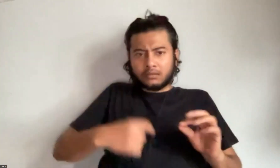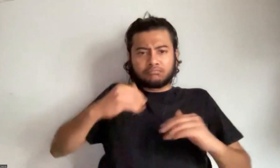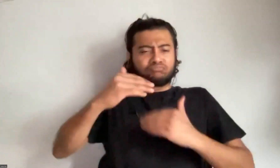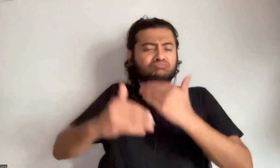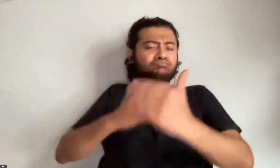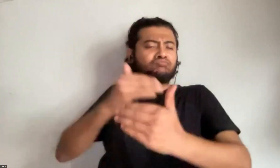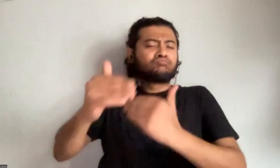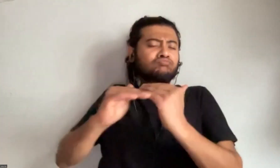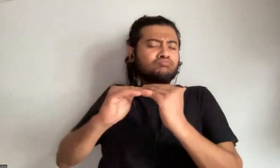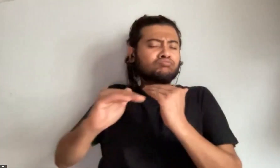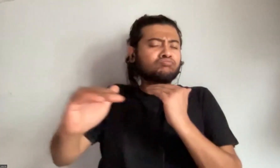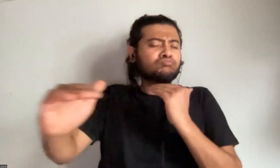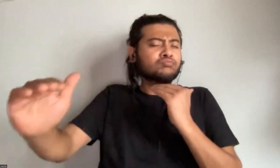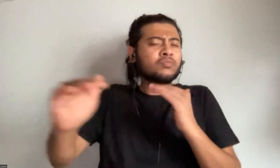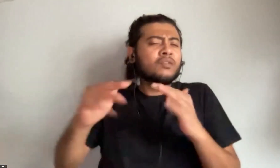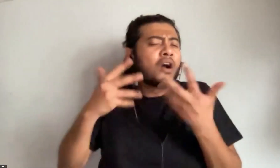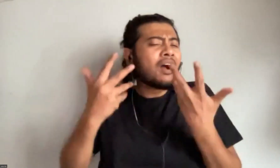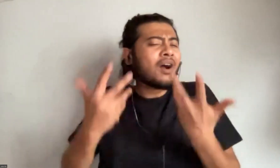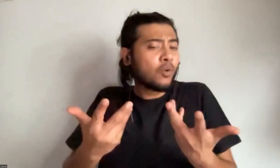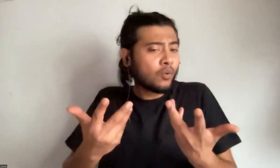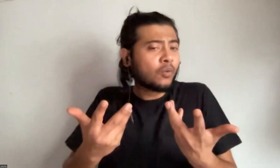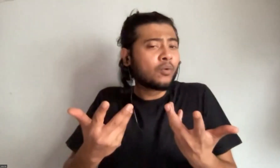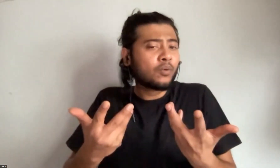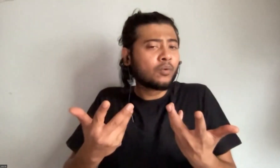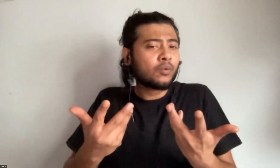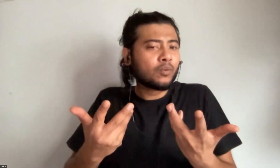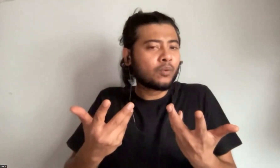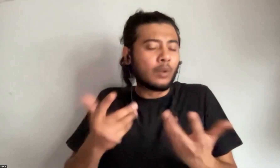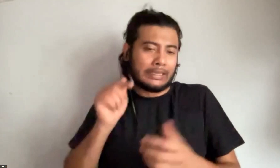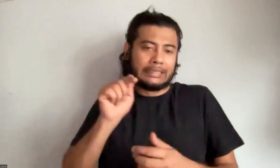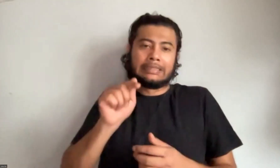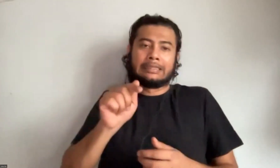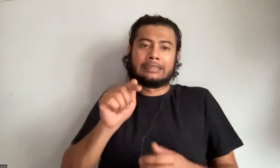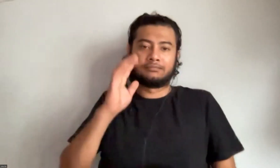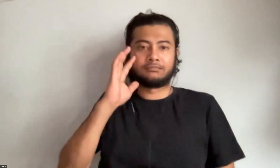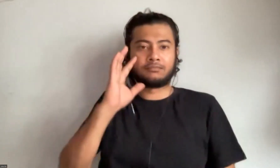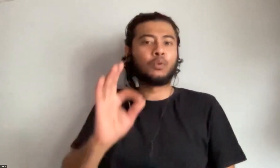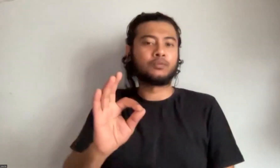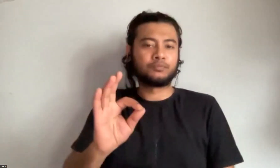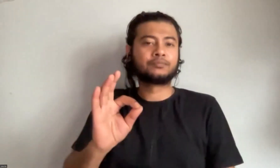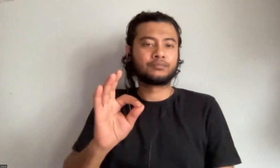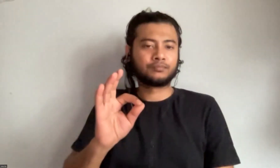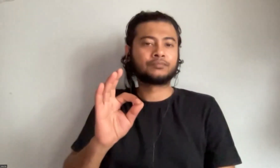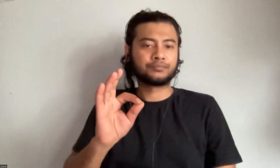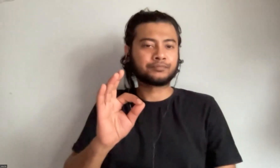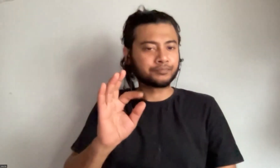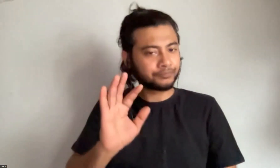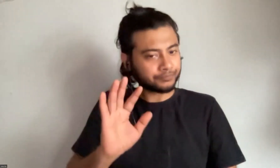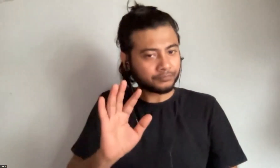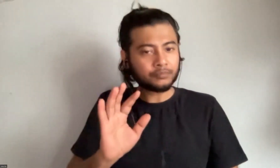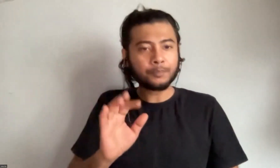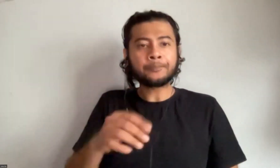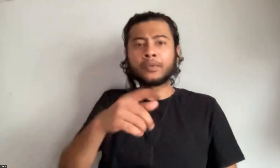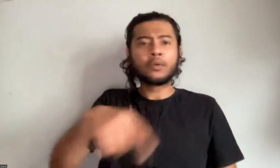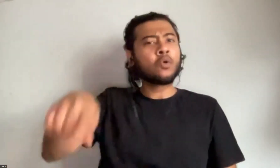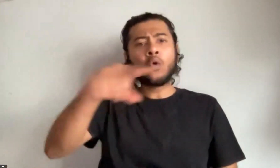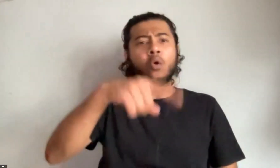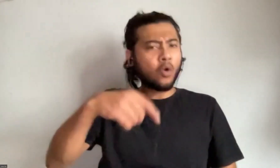Now I have come into this material world. I have understood that yes, I have forgotten Krishna. I have understood all